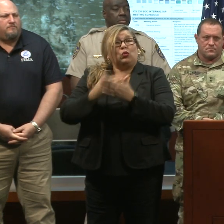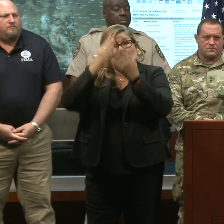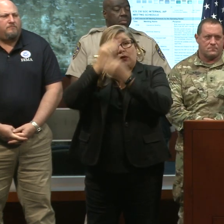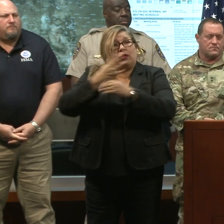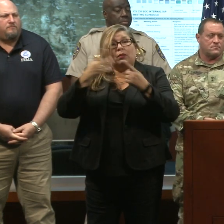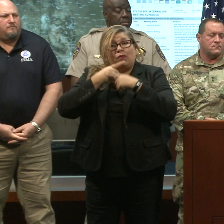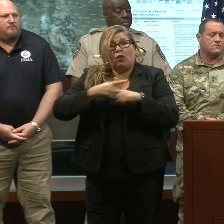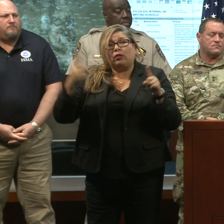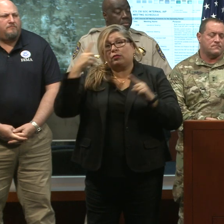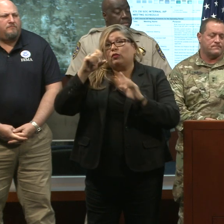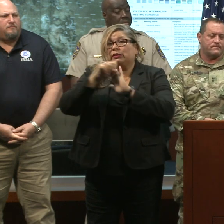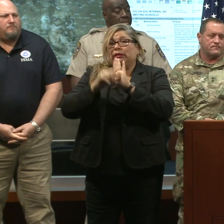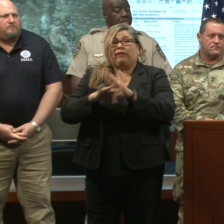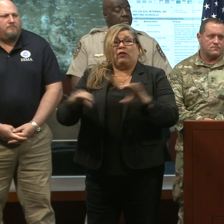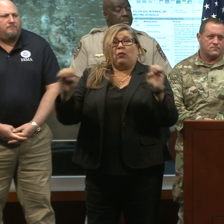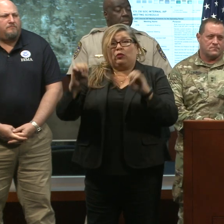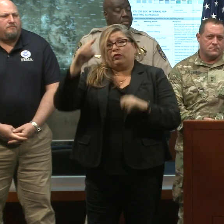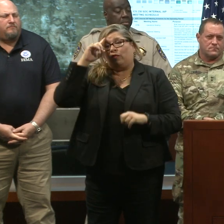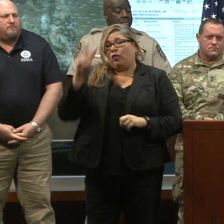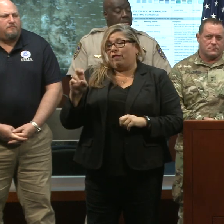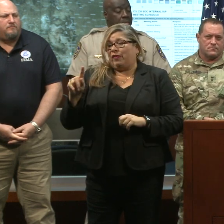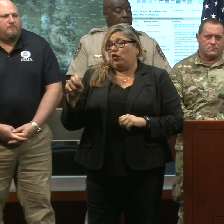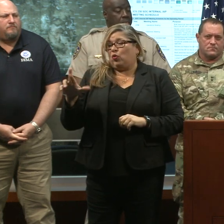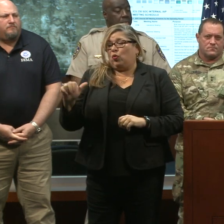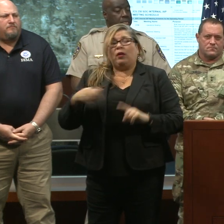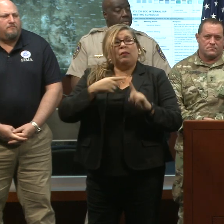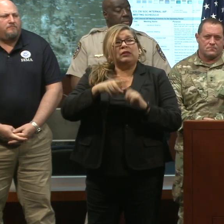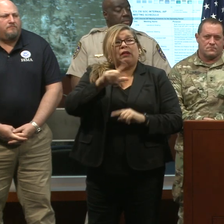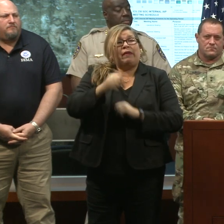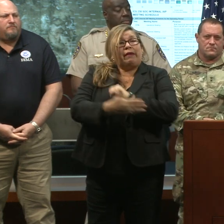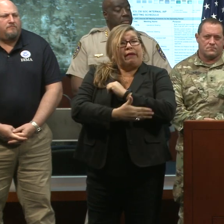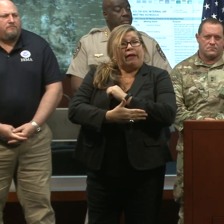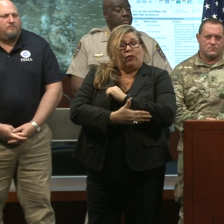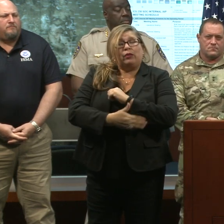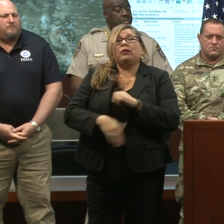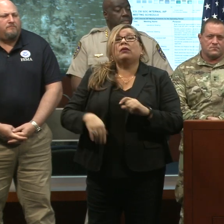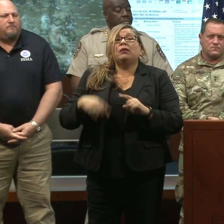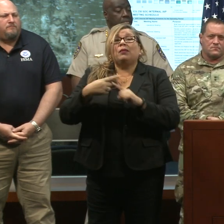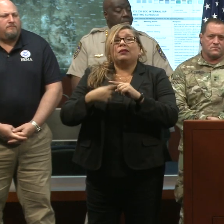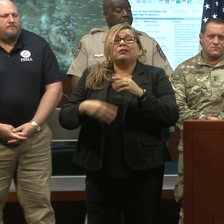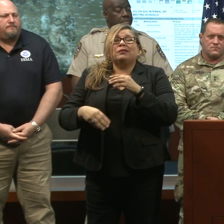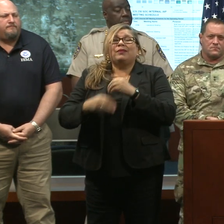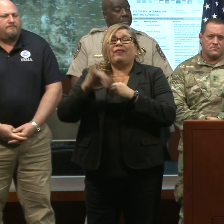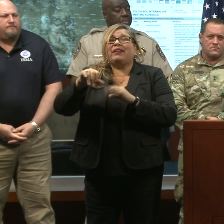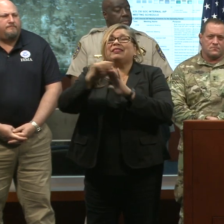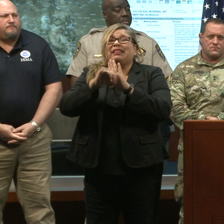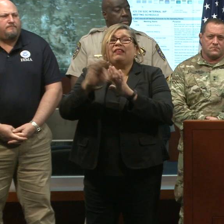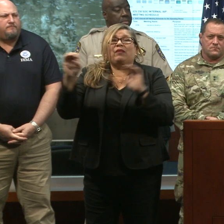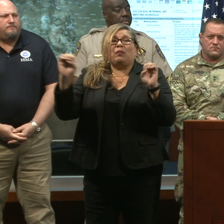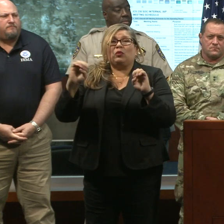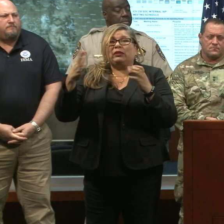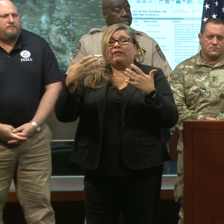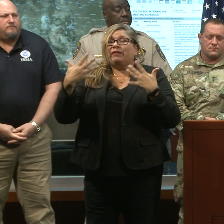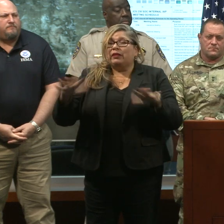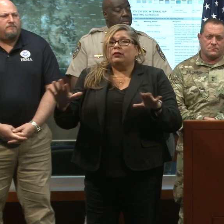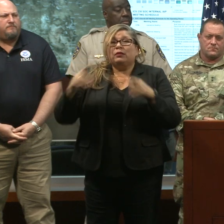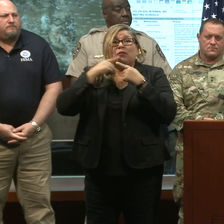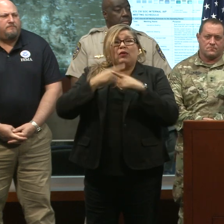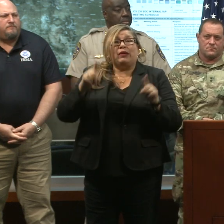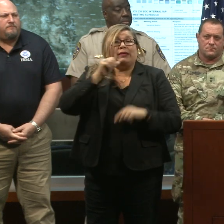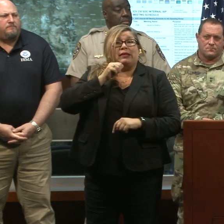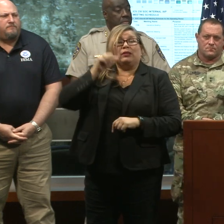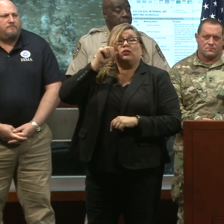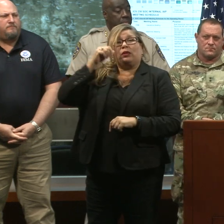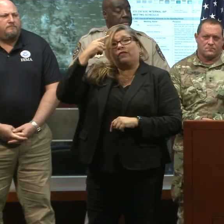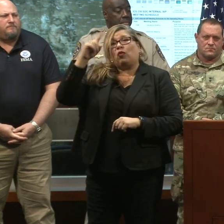for states of emergency for Ventura and Los Angeles County. That's in addition to the state of emergency that he proclaimed